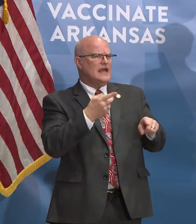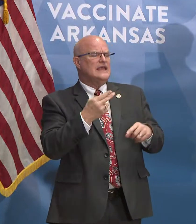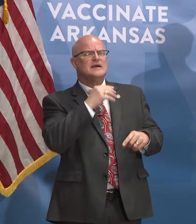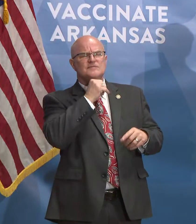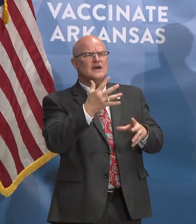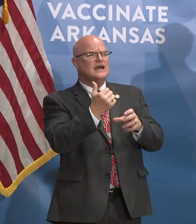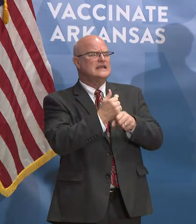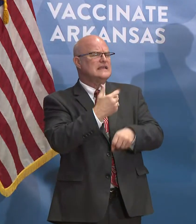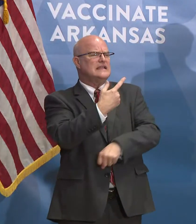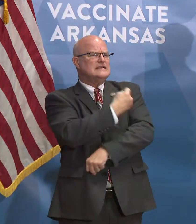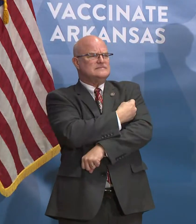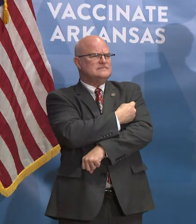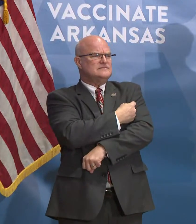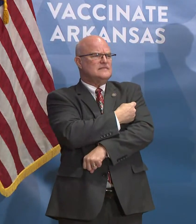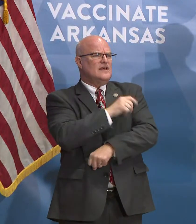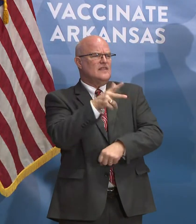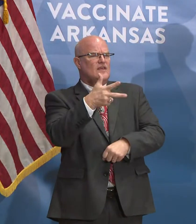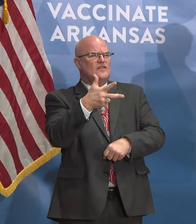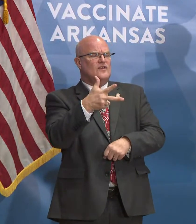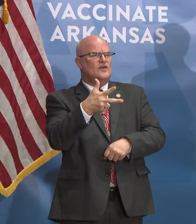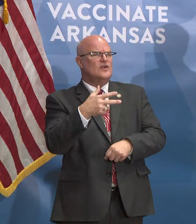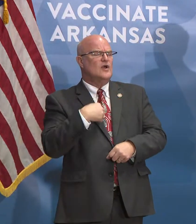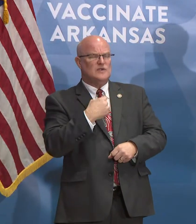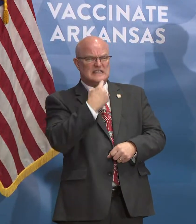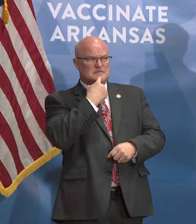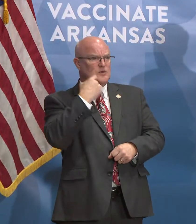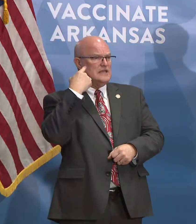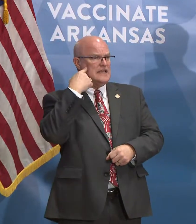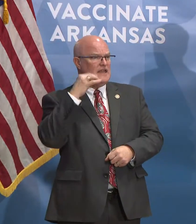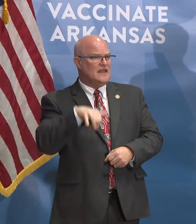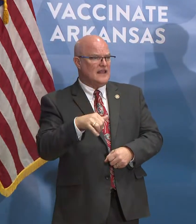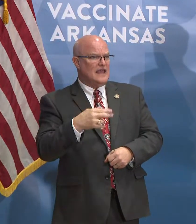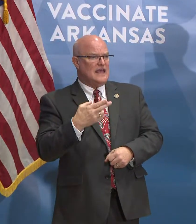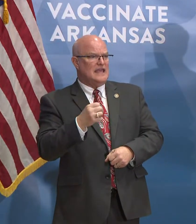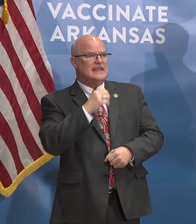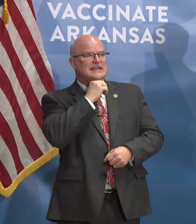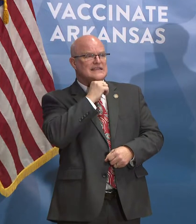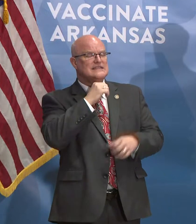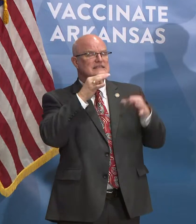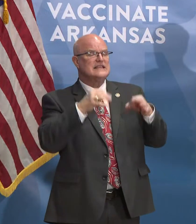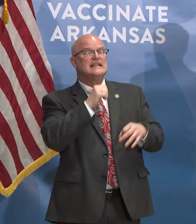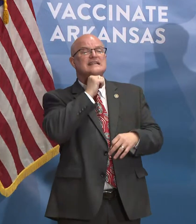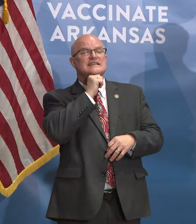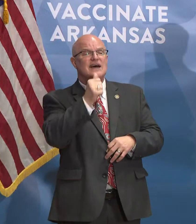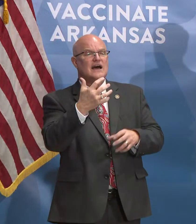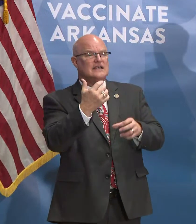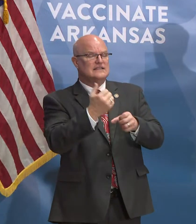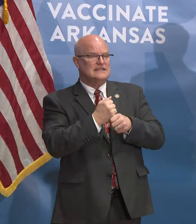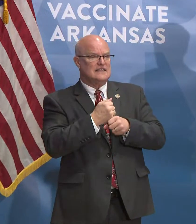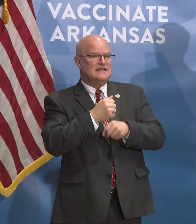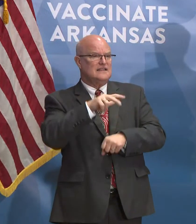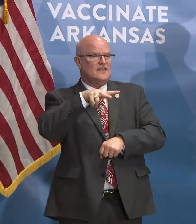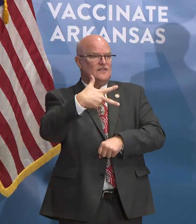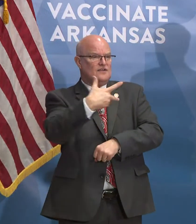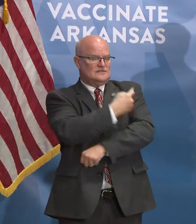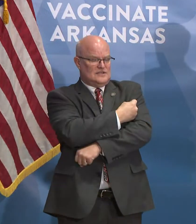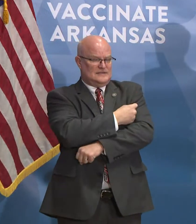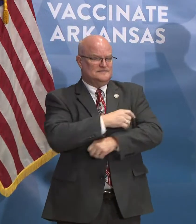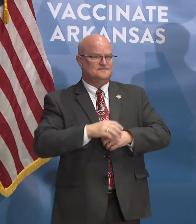not getting a booster shot, and were you disappointed to hear that he had not decided to get a booster shot?